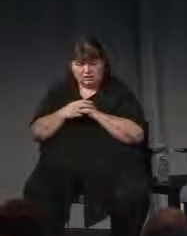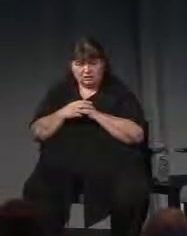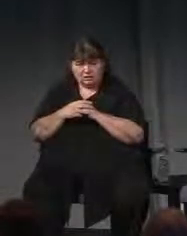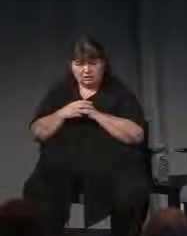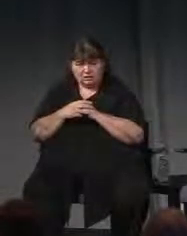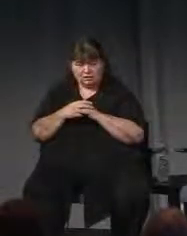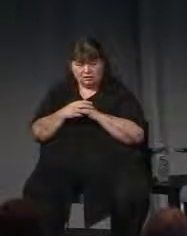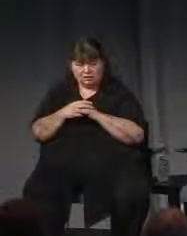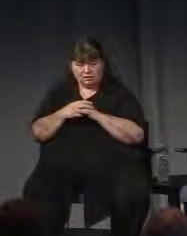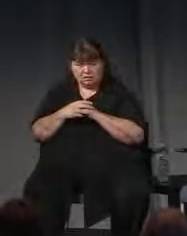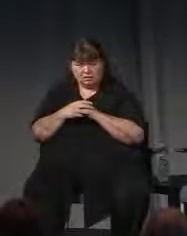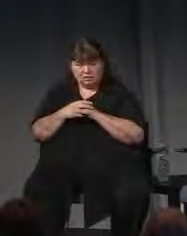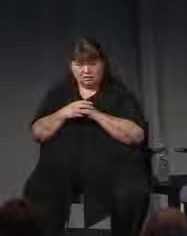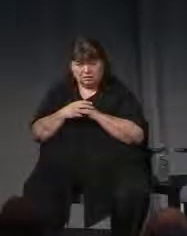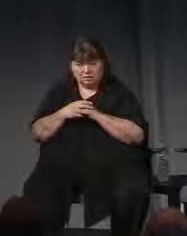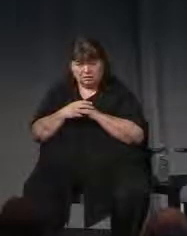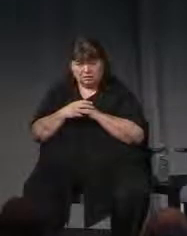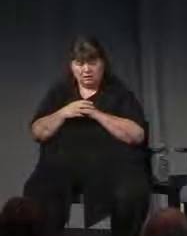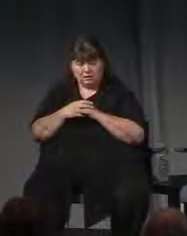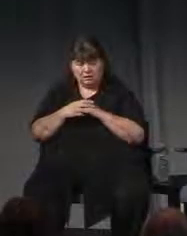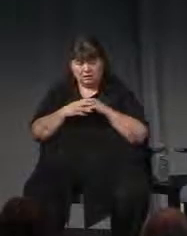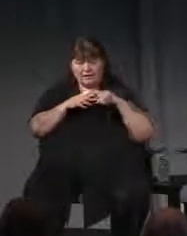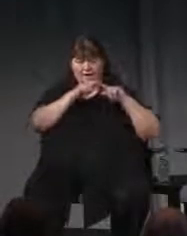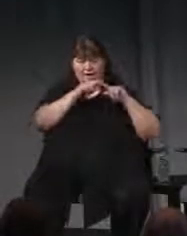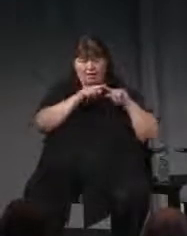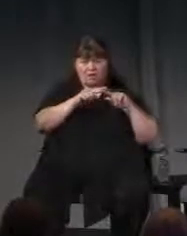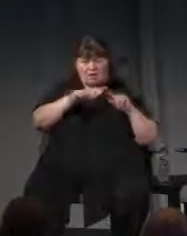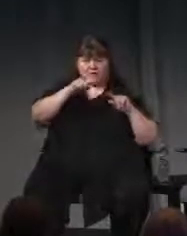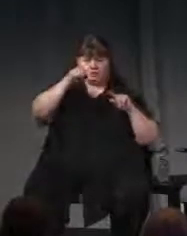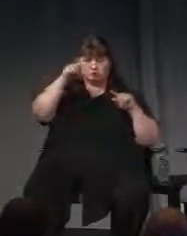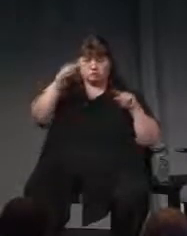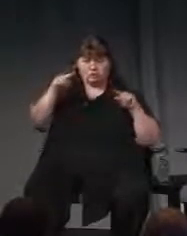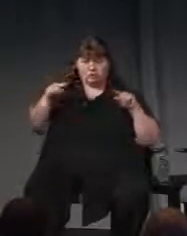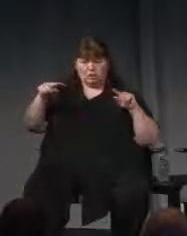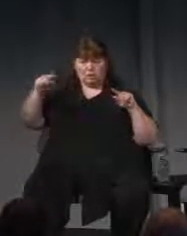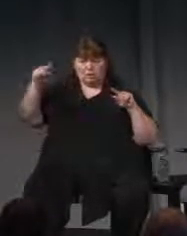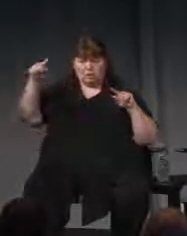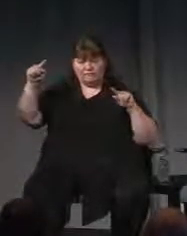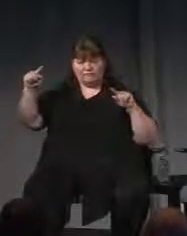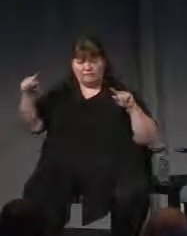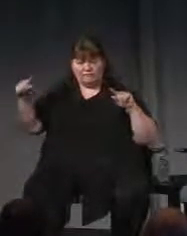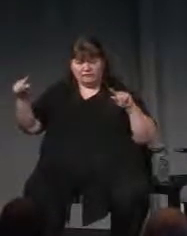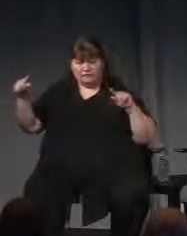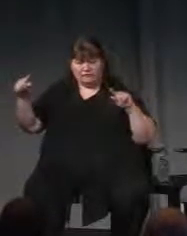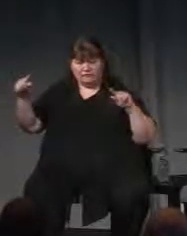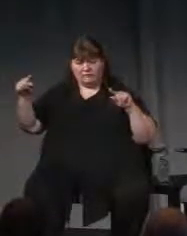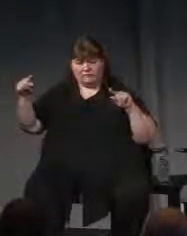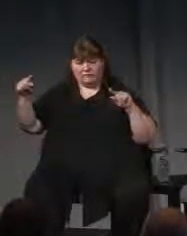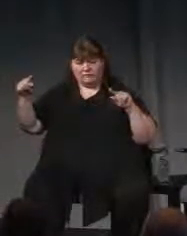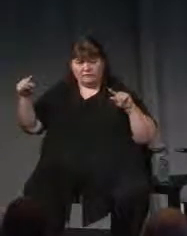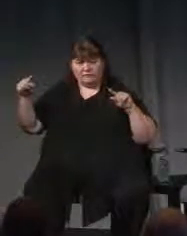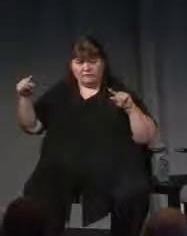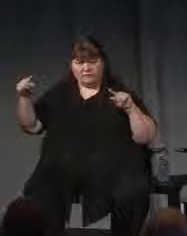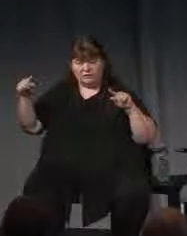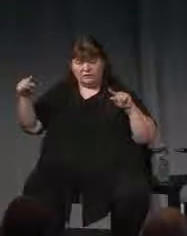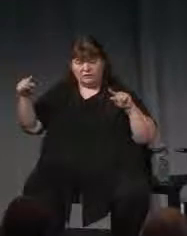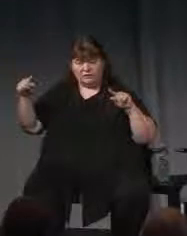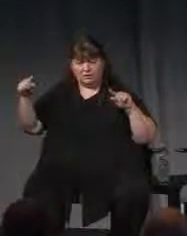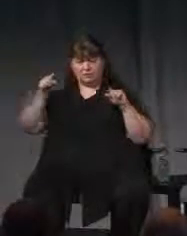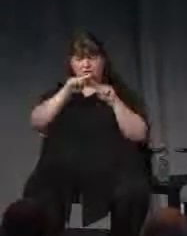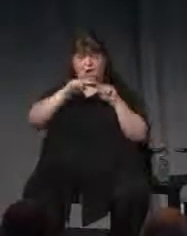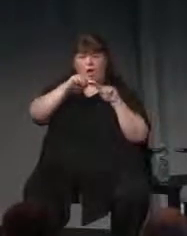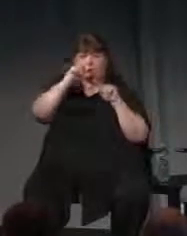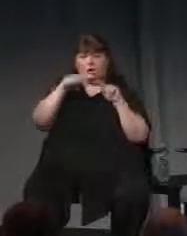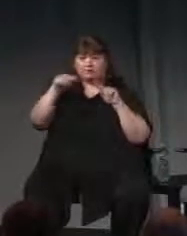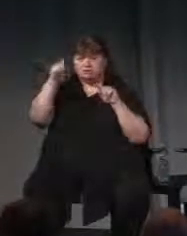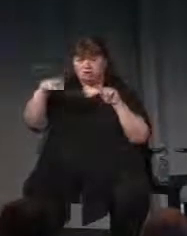wave of sound into a pressure waveform, and that's